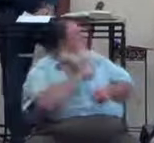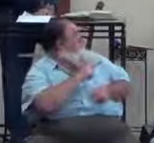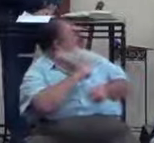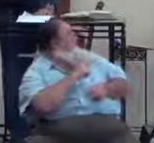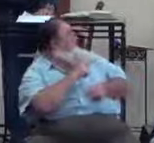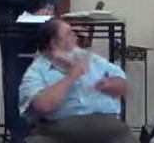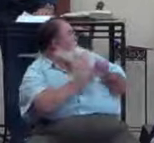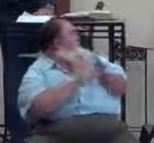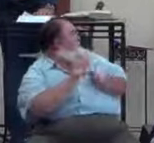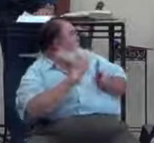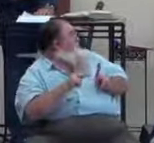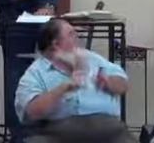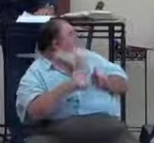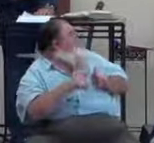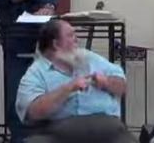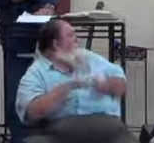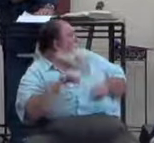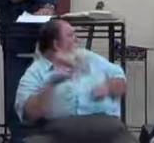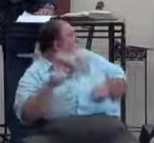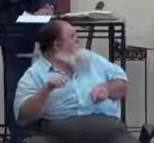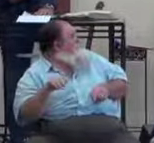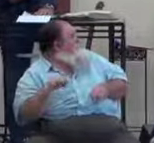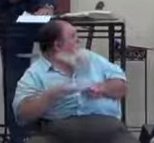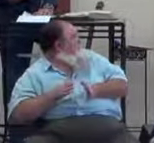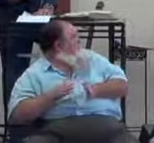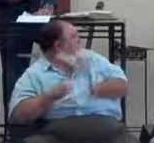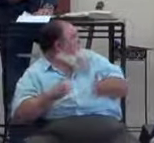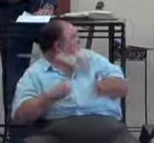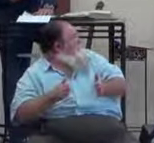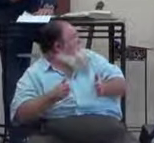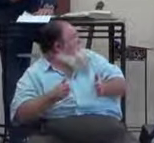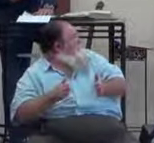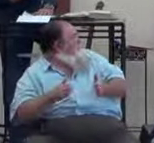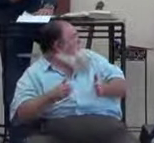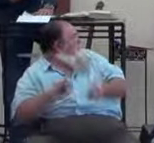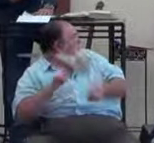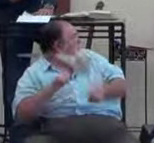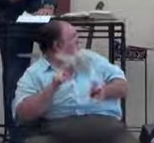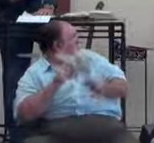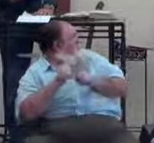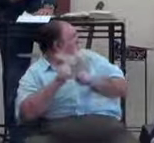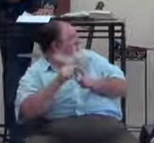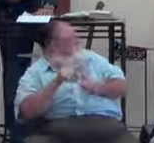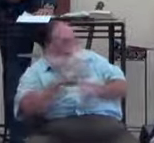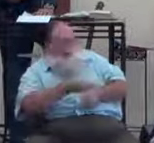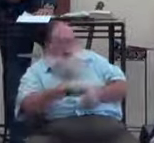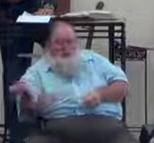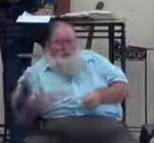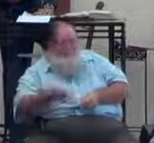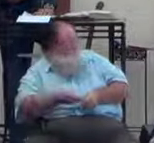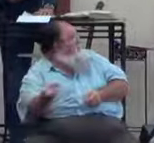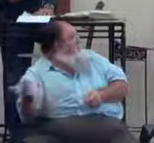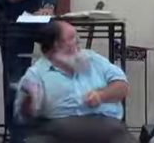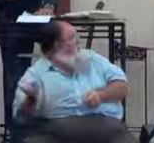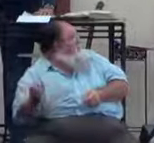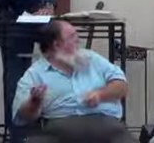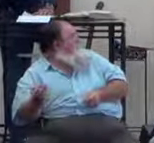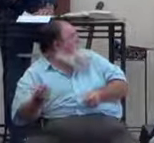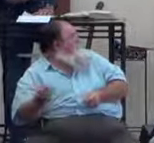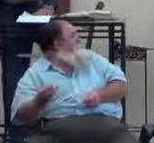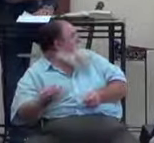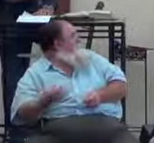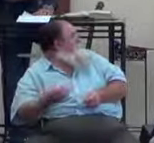It says some people are like seed along the path where the word is sown.